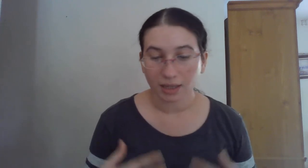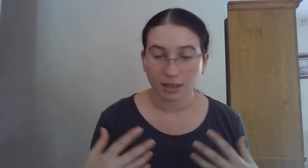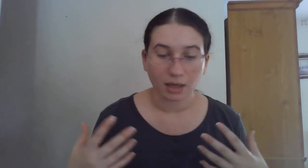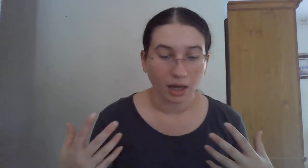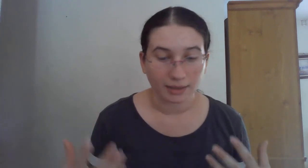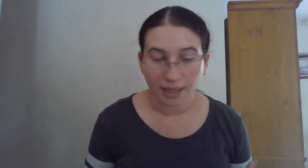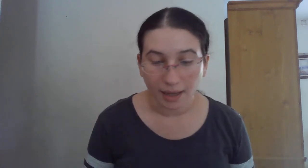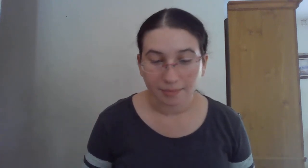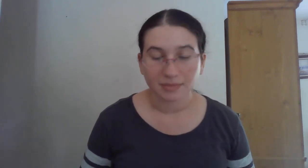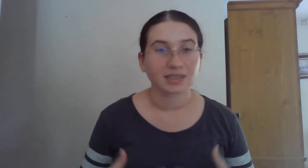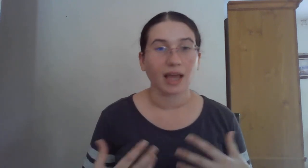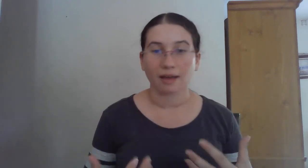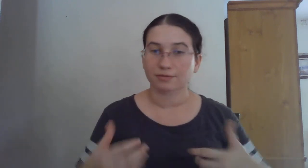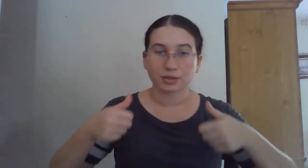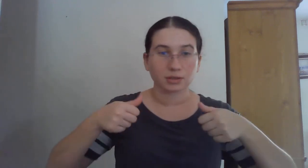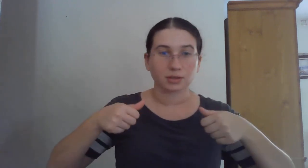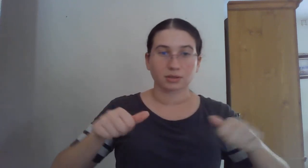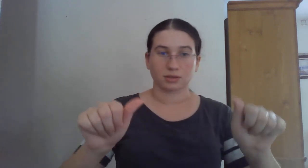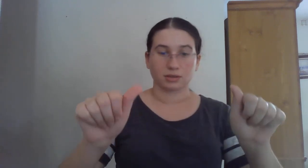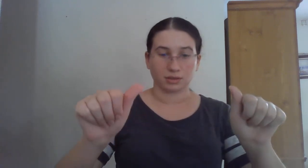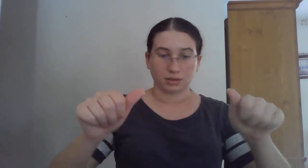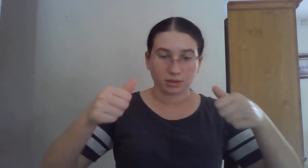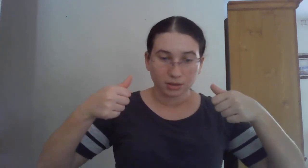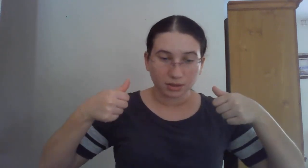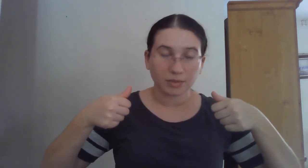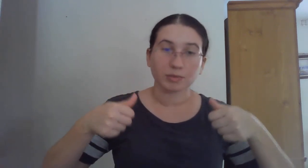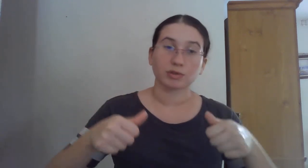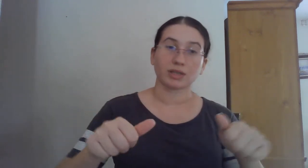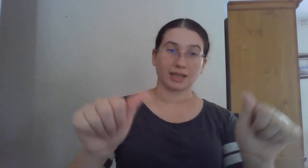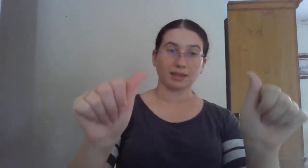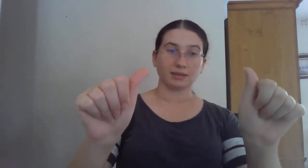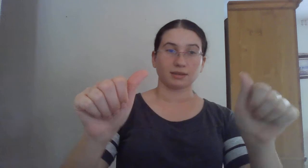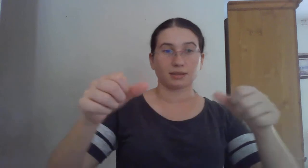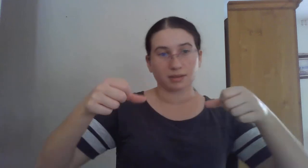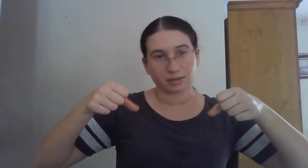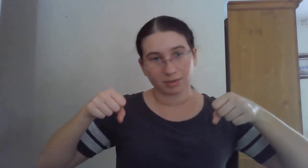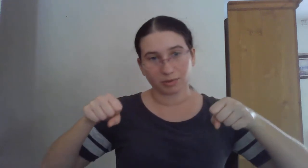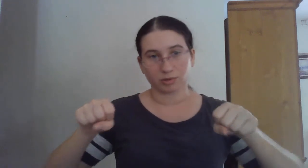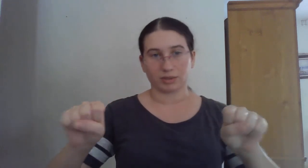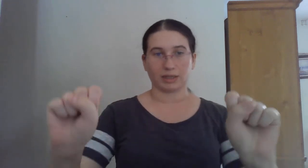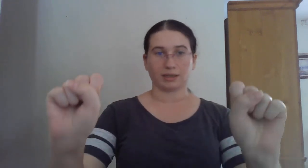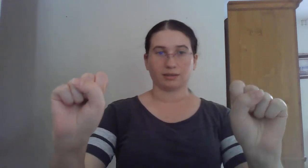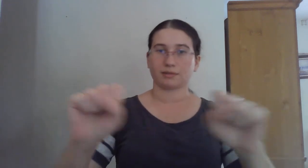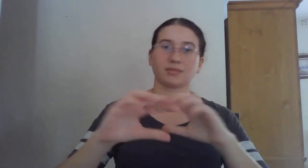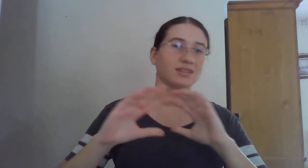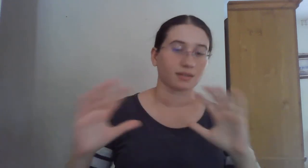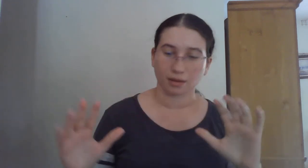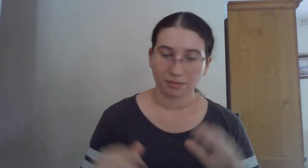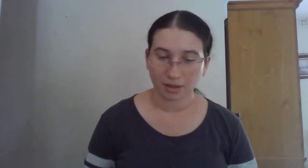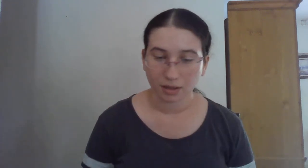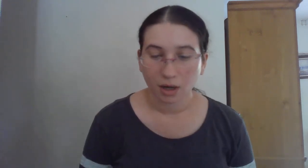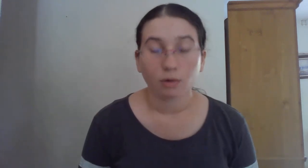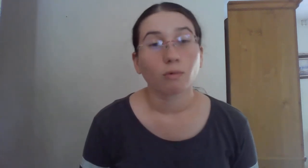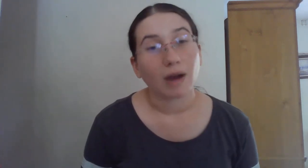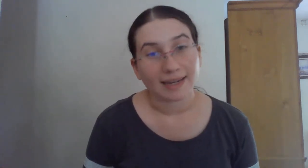try, attempt, effort. Some people do it like this, and then some people do it like this. It means the same thing.